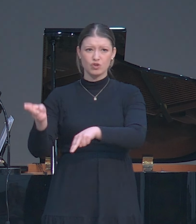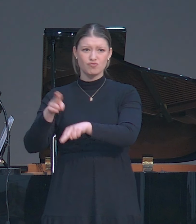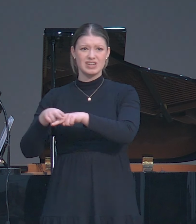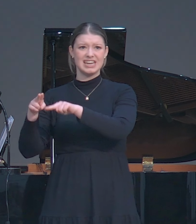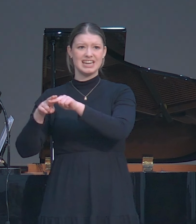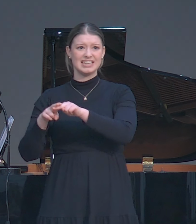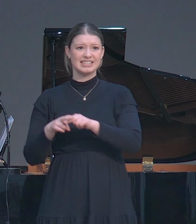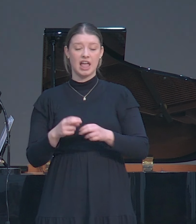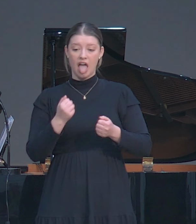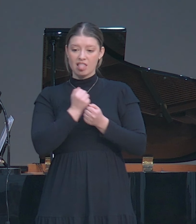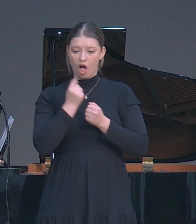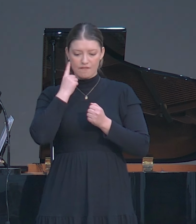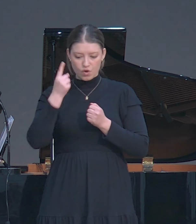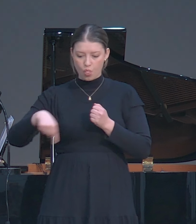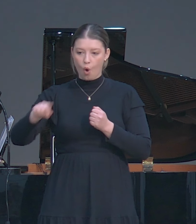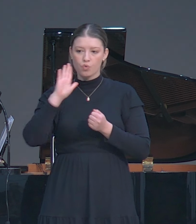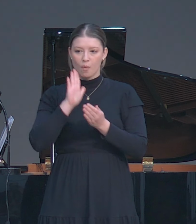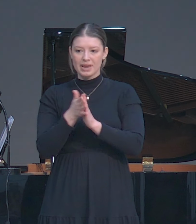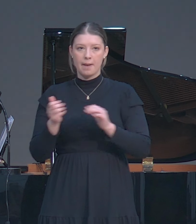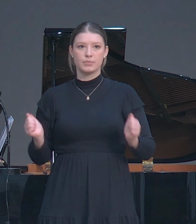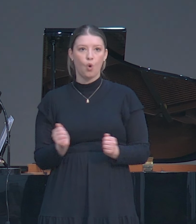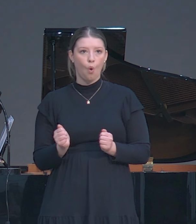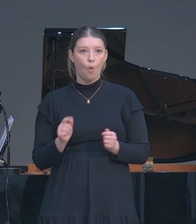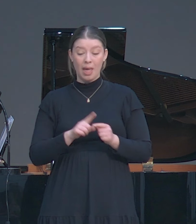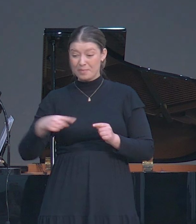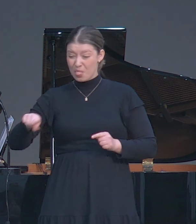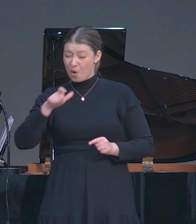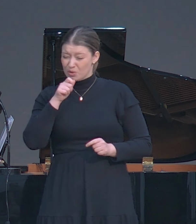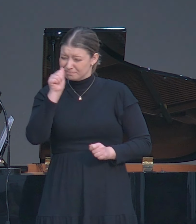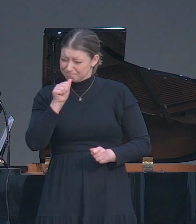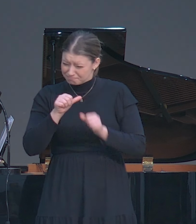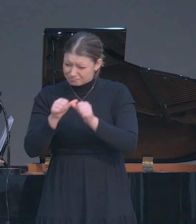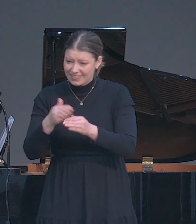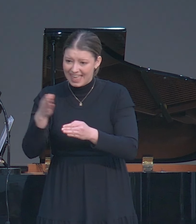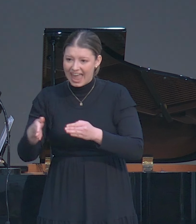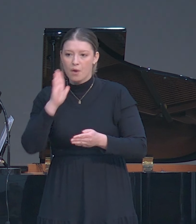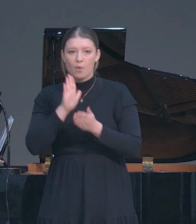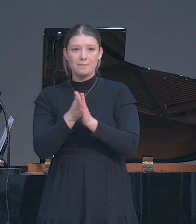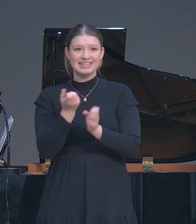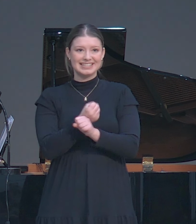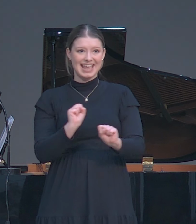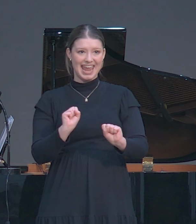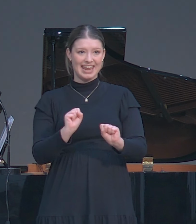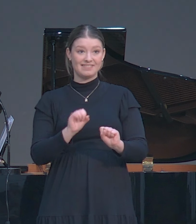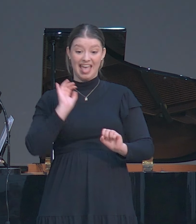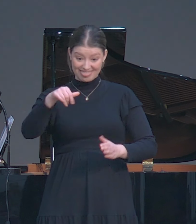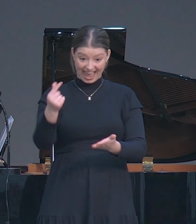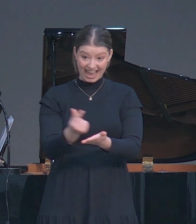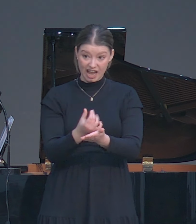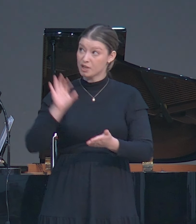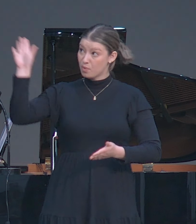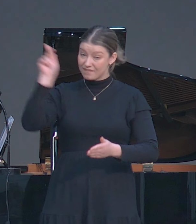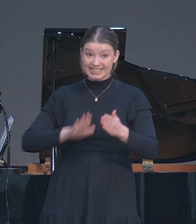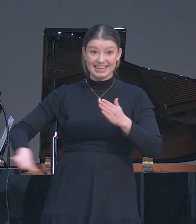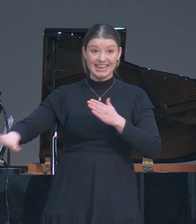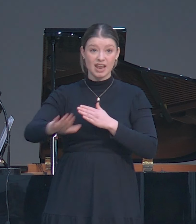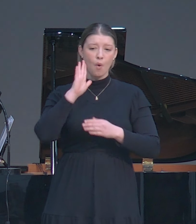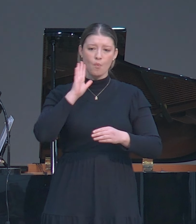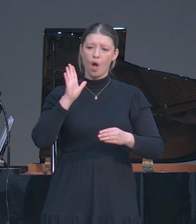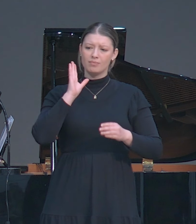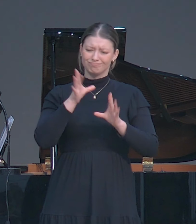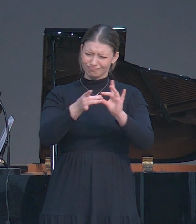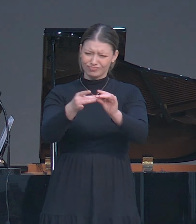cold, but the one who endures to the end will be saved. And this gospel of the kingdom will be proclaimed throughout the